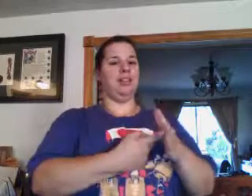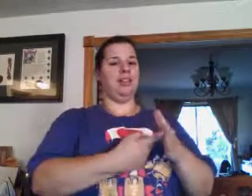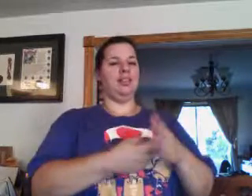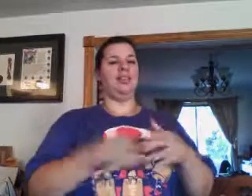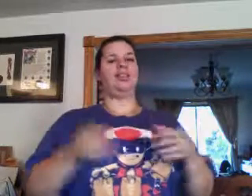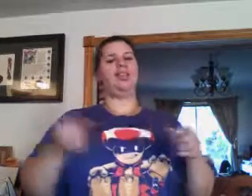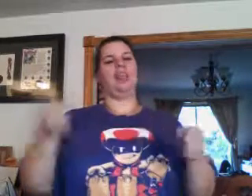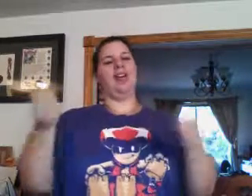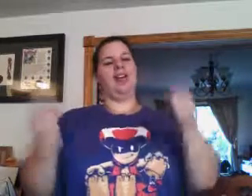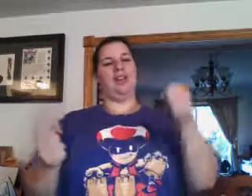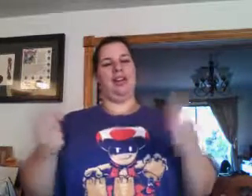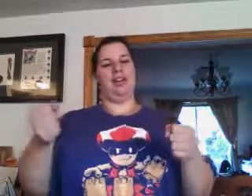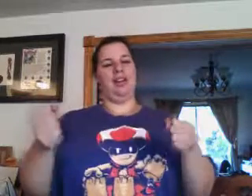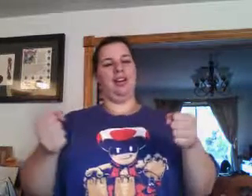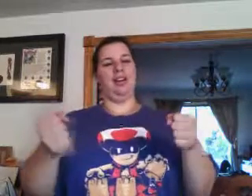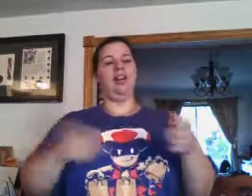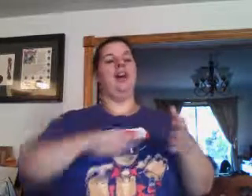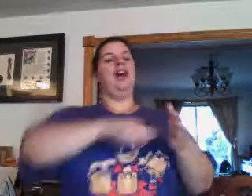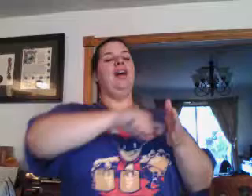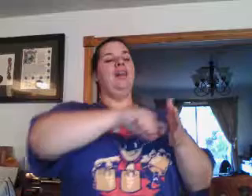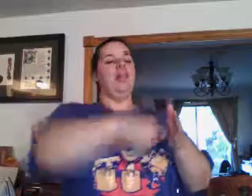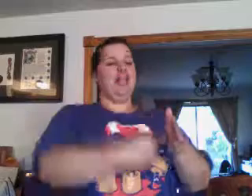start a car with key.